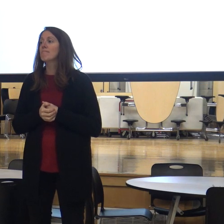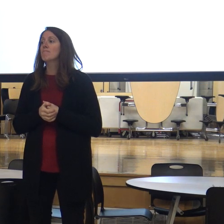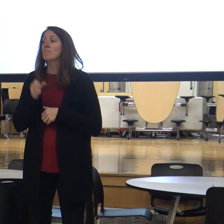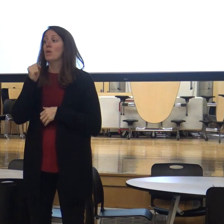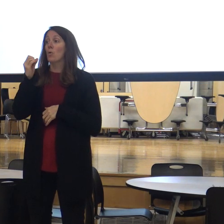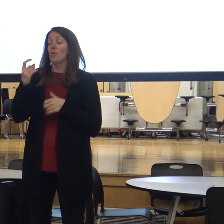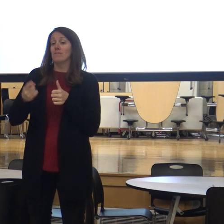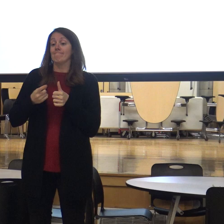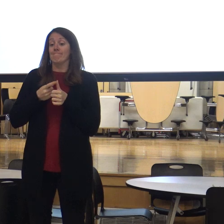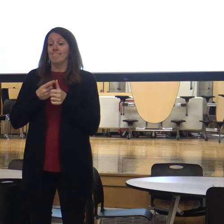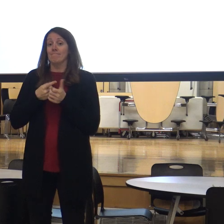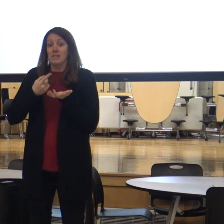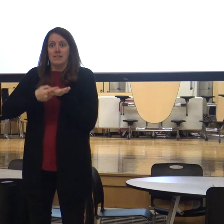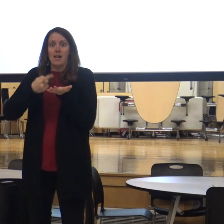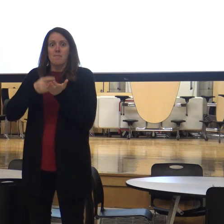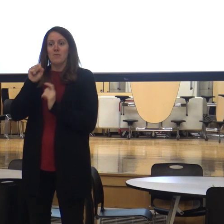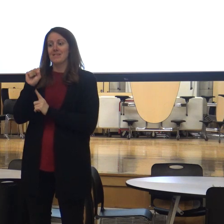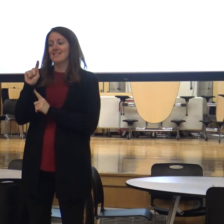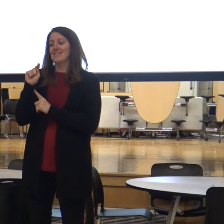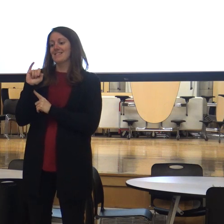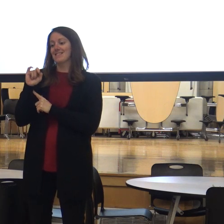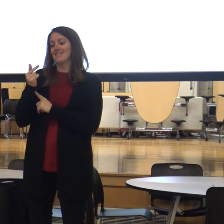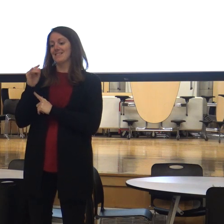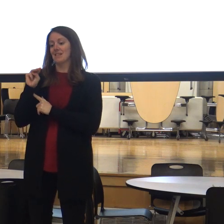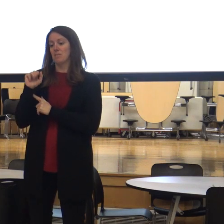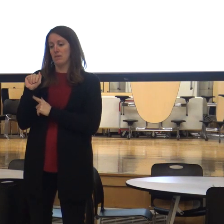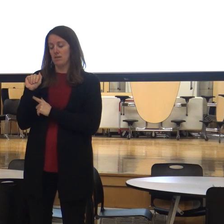So let's talk about stigma first.